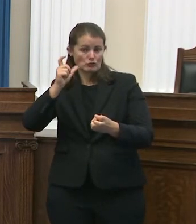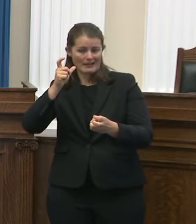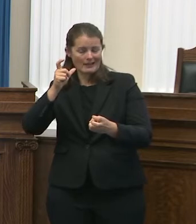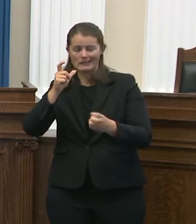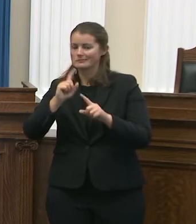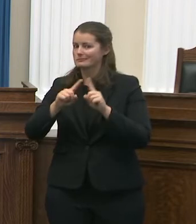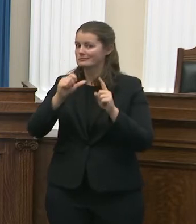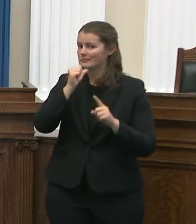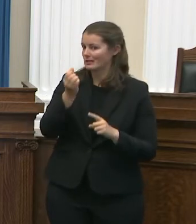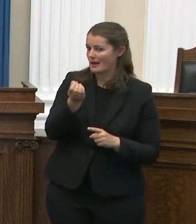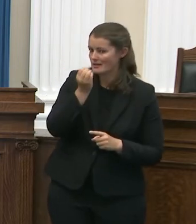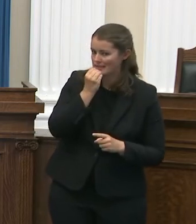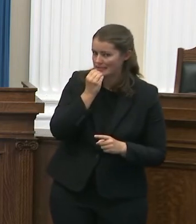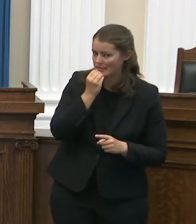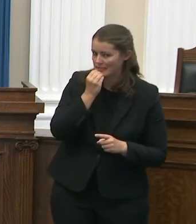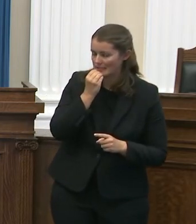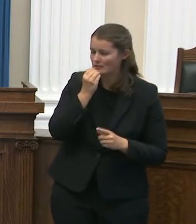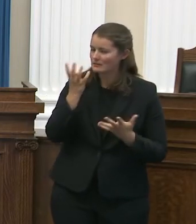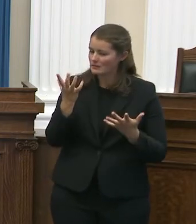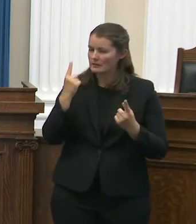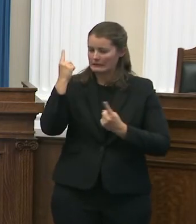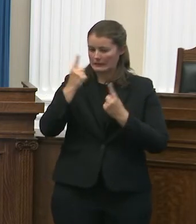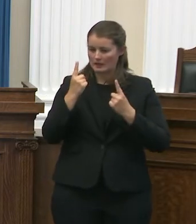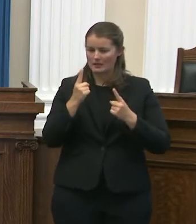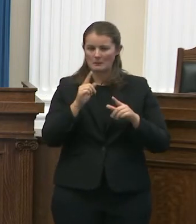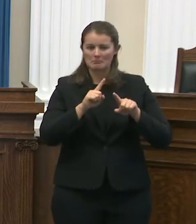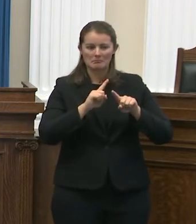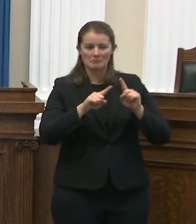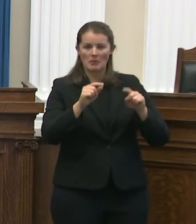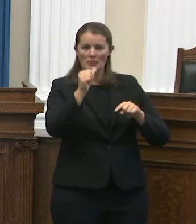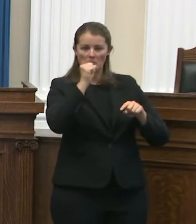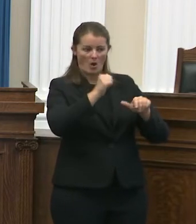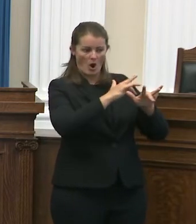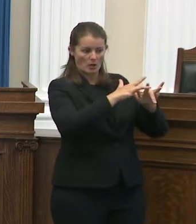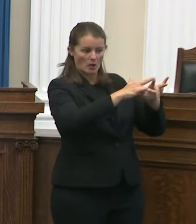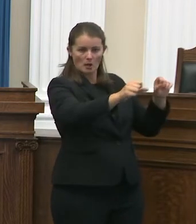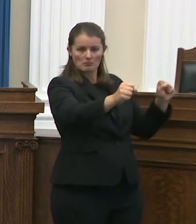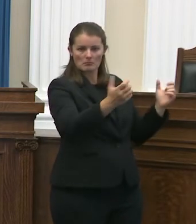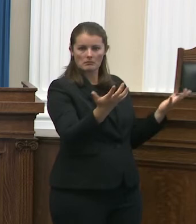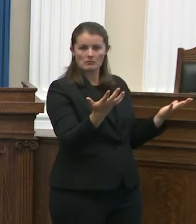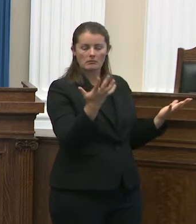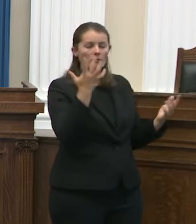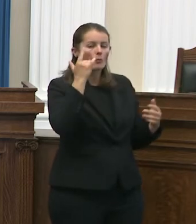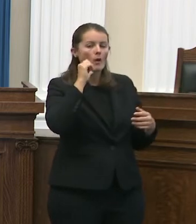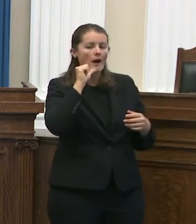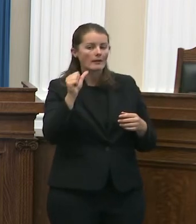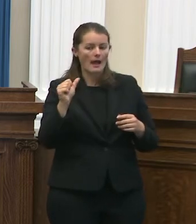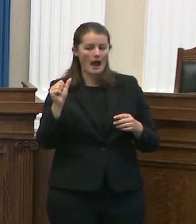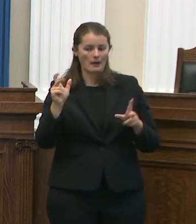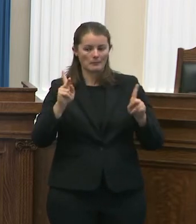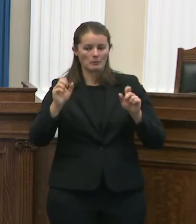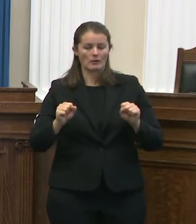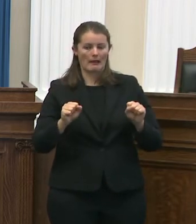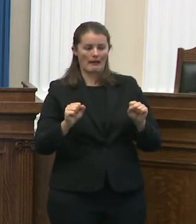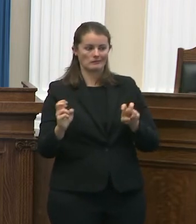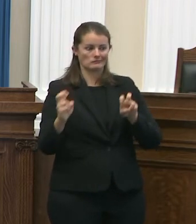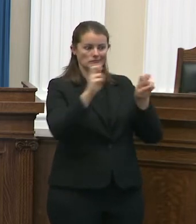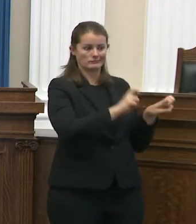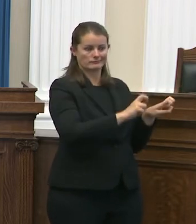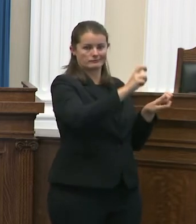why he can't put a couple of customers in his five booths. Well, you know, and I can't speak to the specific which one that is, and I